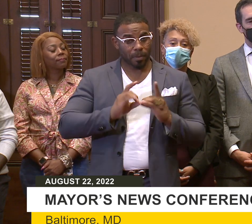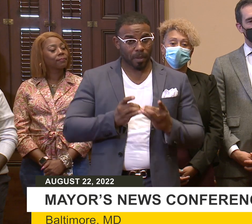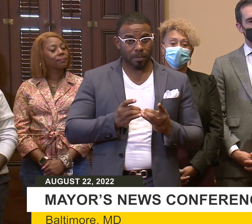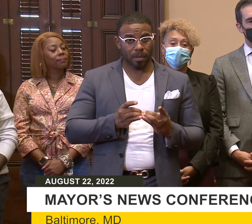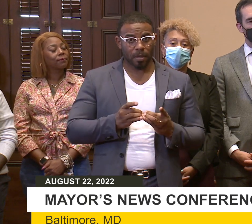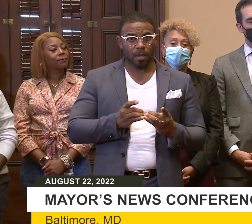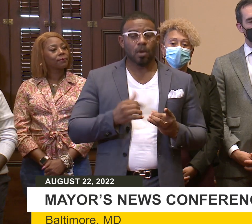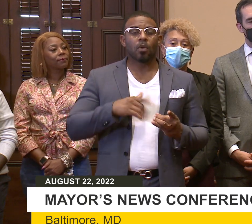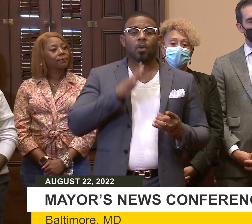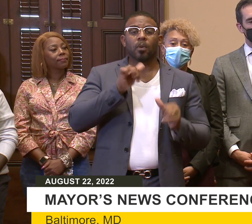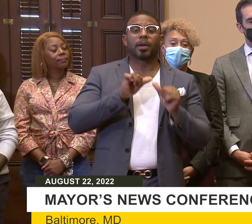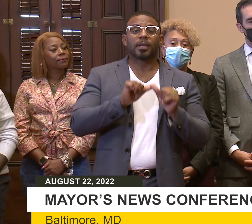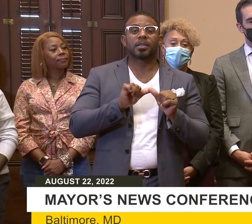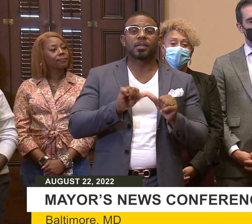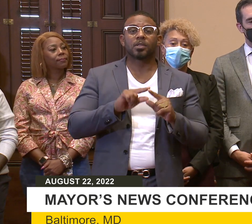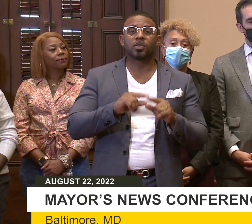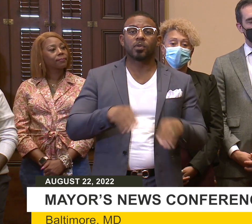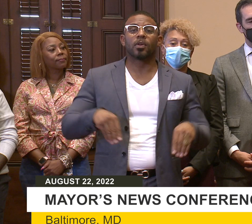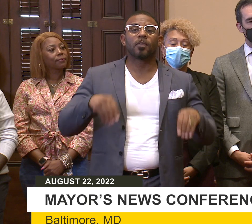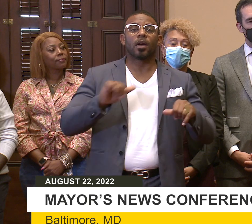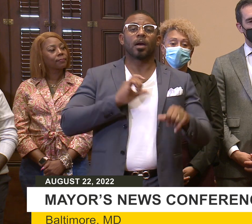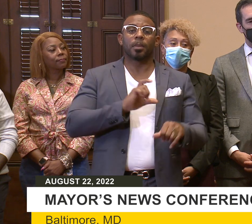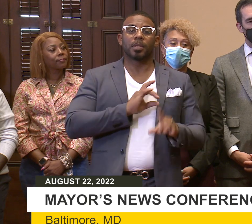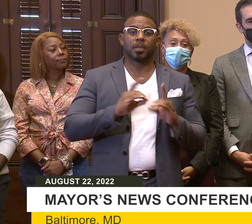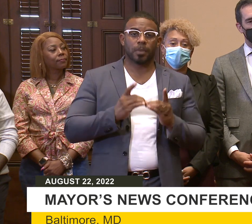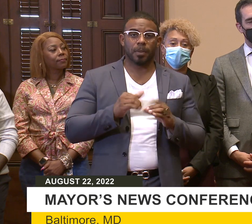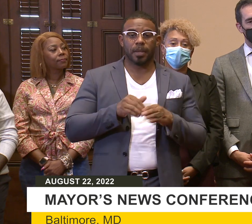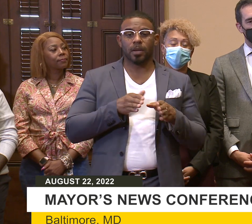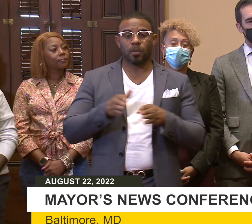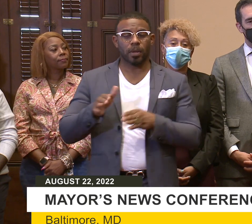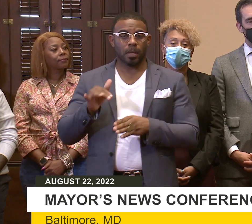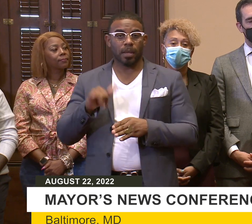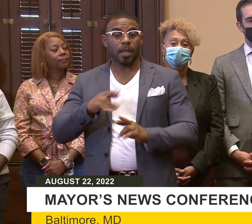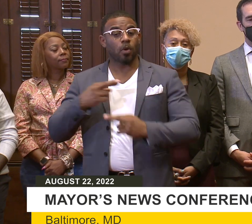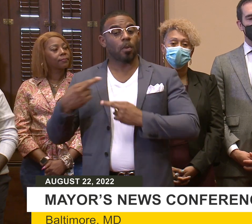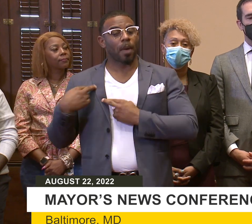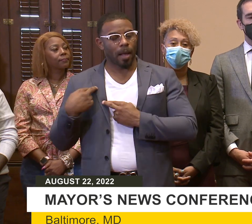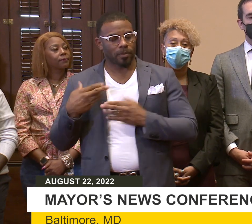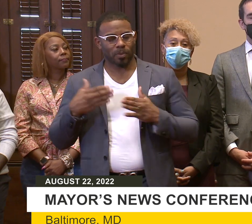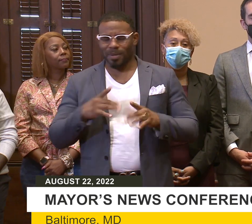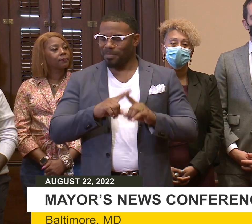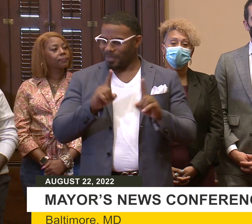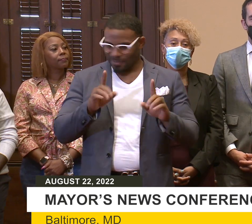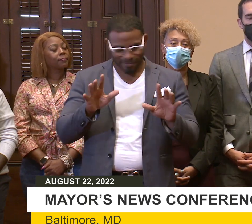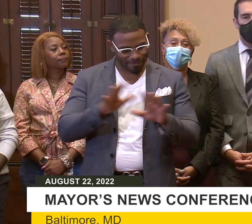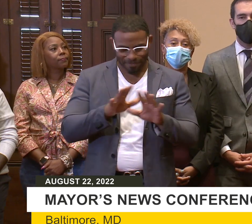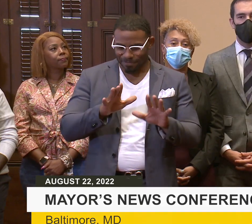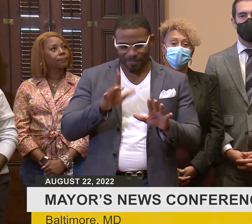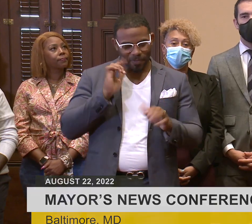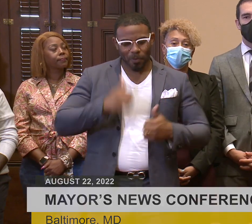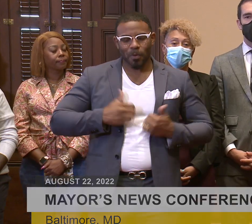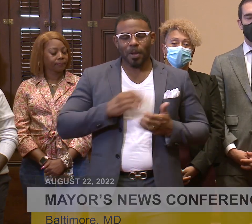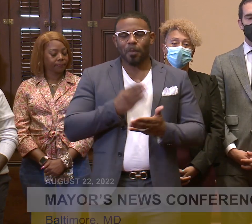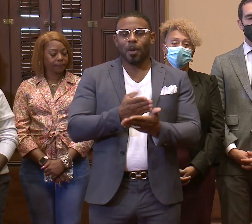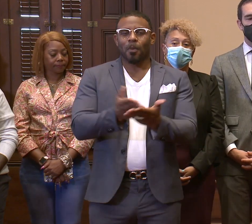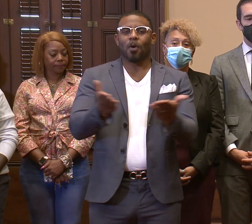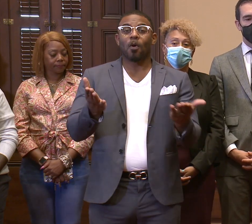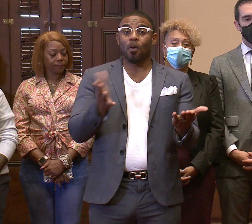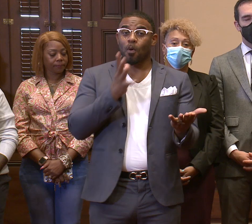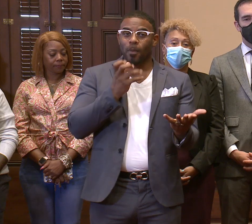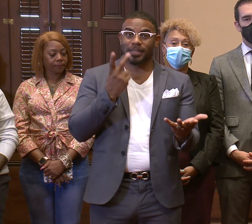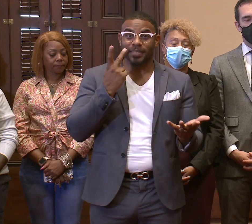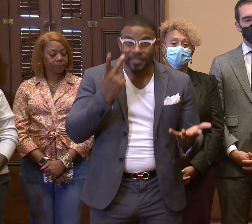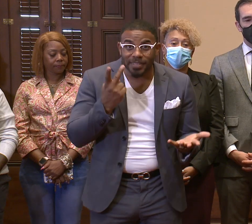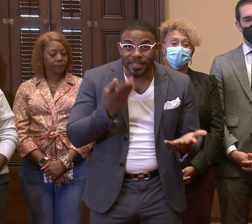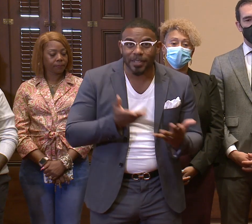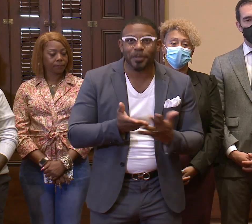department. We're going to continue to fund out the police department in a responsible way, but for the residents of Baltimore who want to